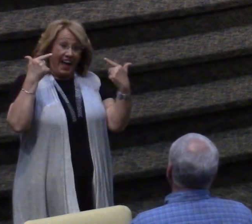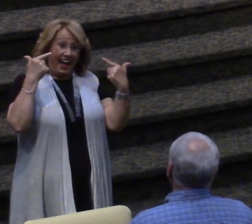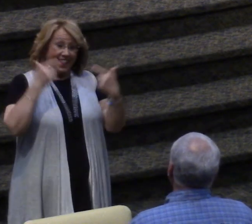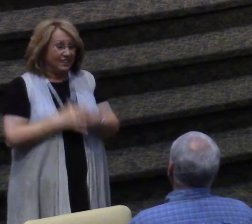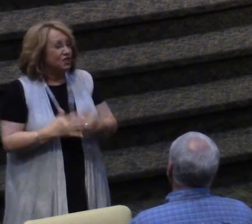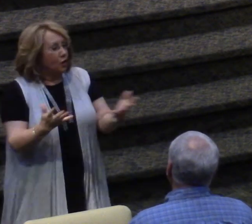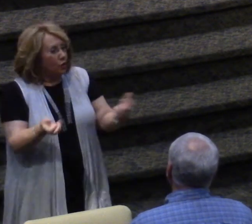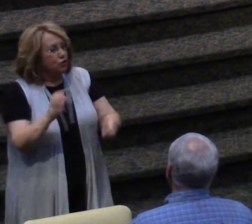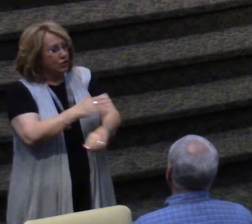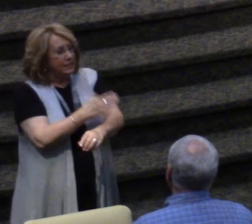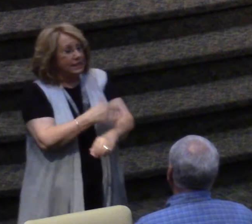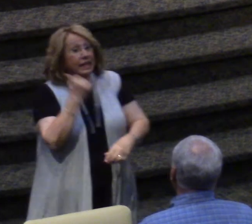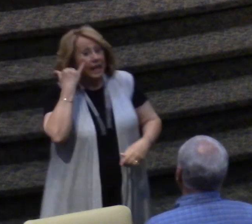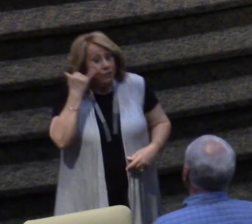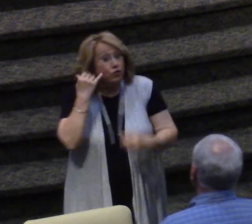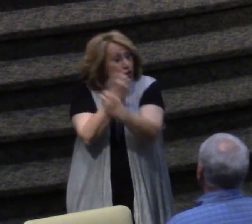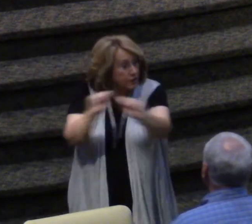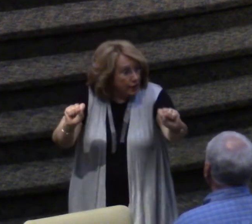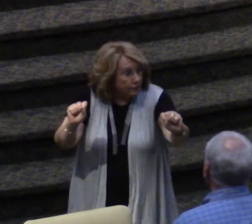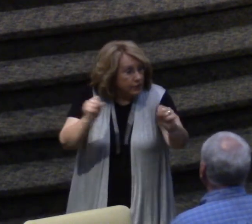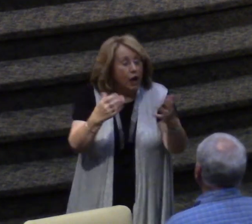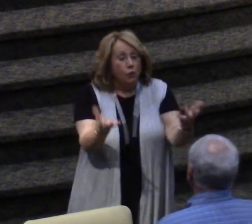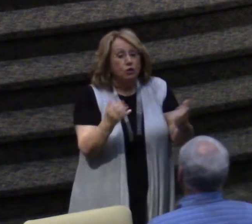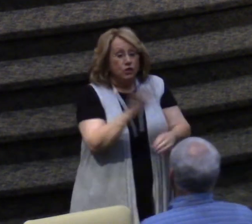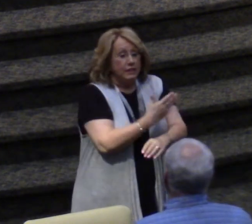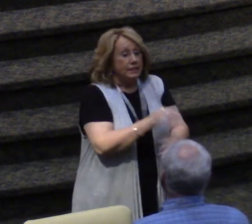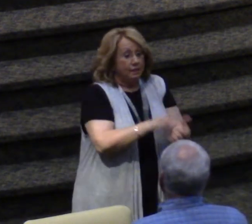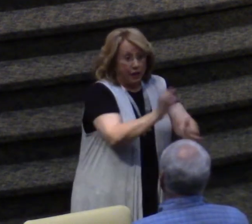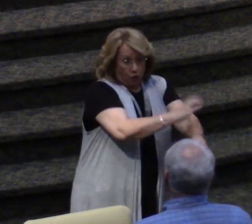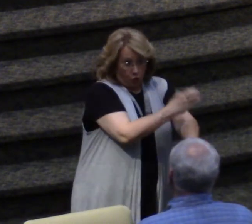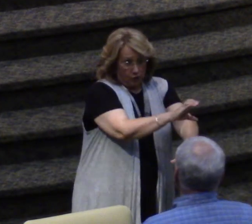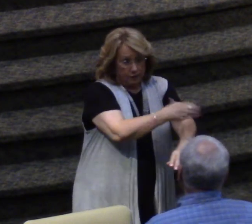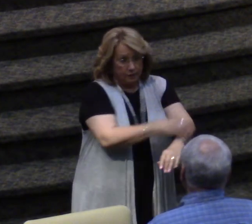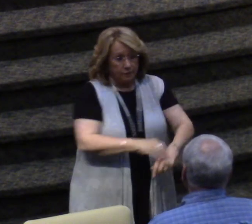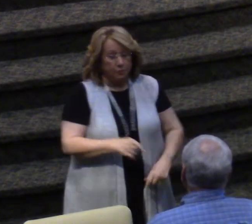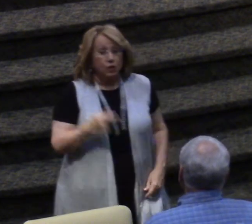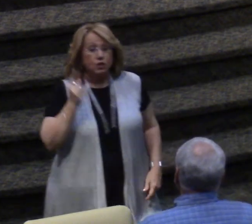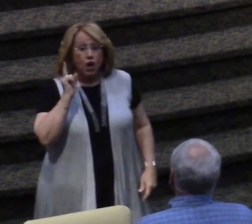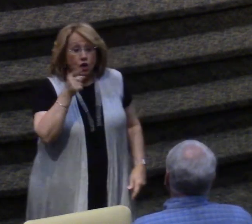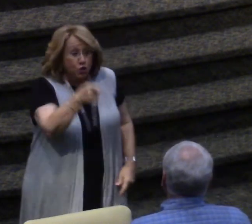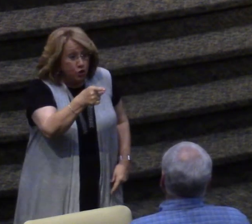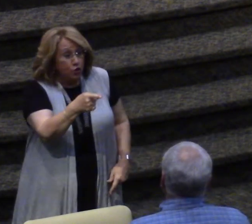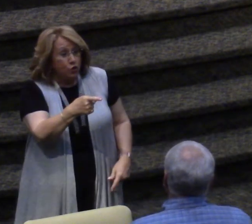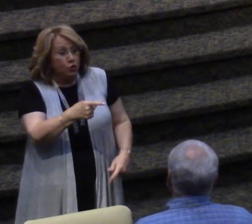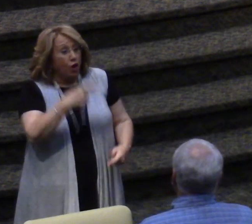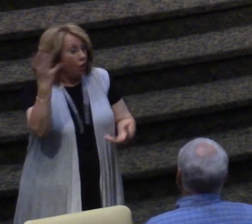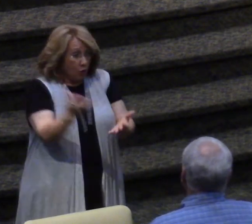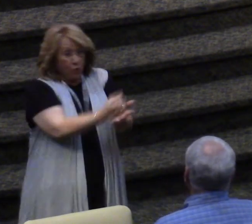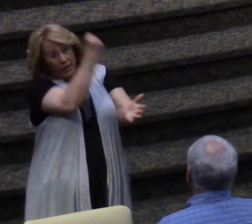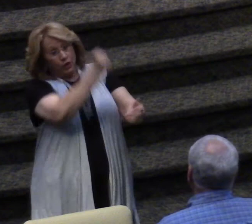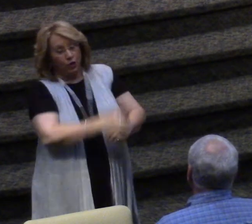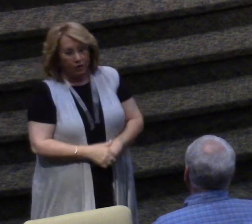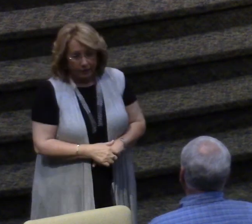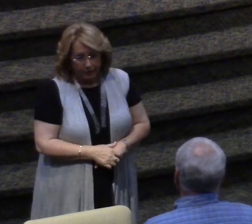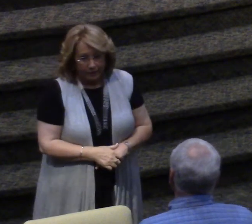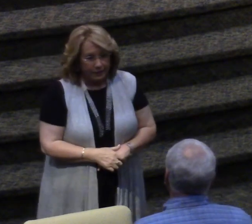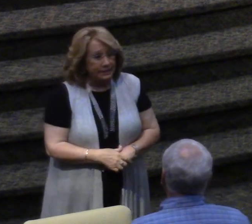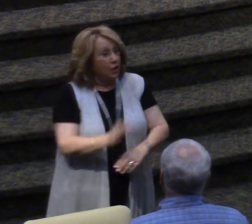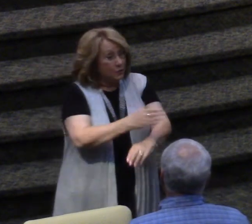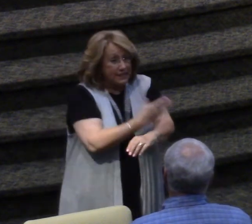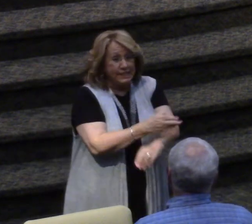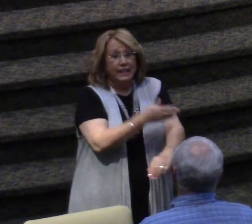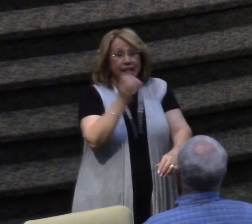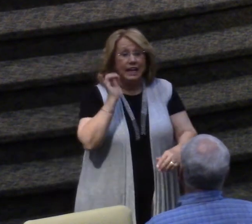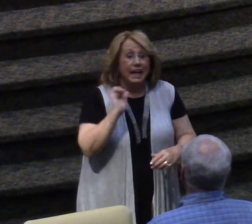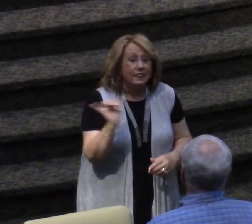sing, if you've been saved this morning, I want you to sing that chorus because, hey, you win. You're on the winning side. So now sing it like you mean it.